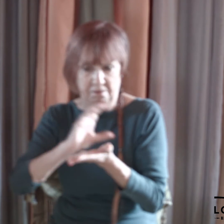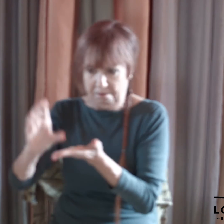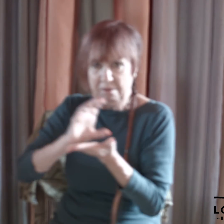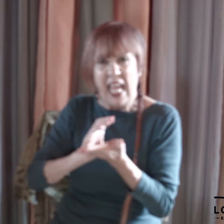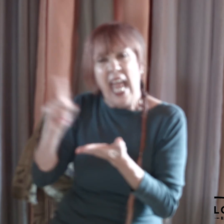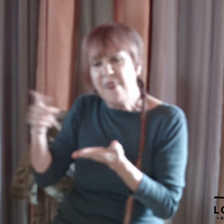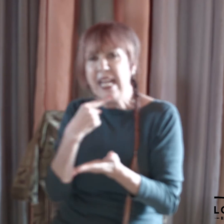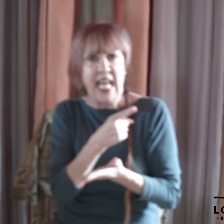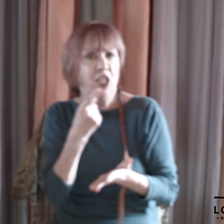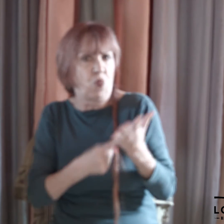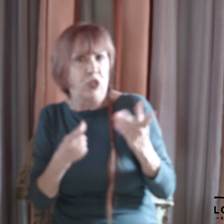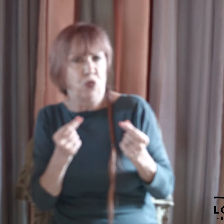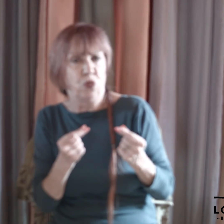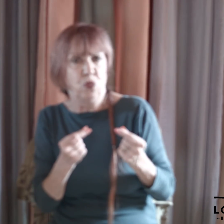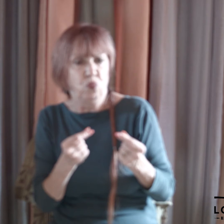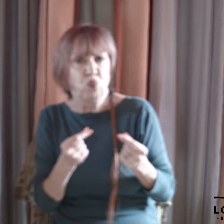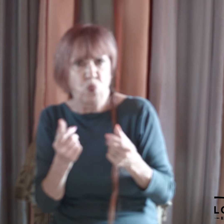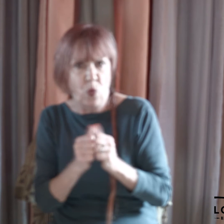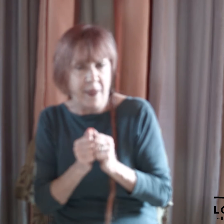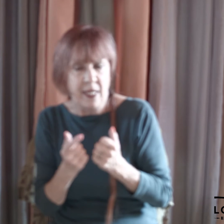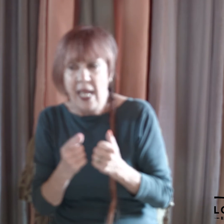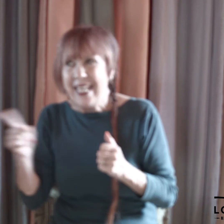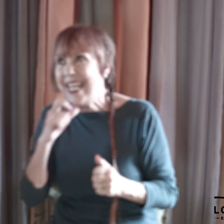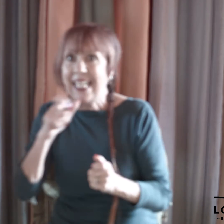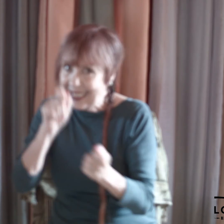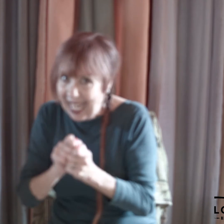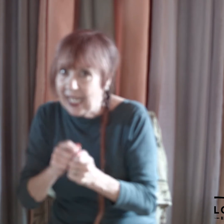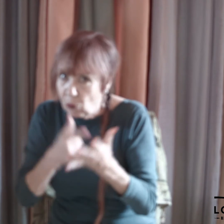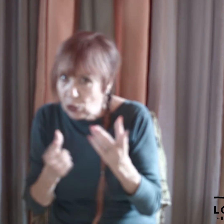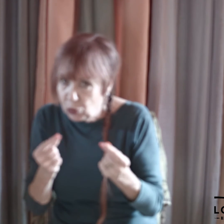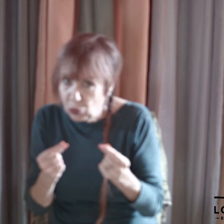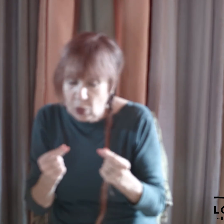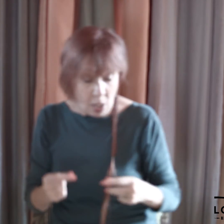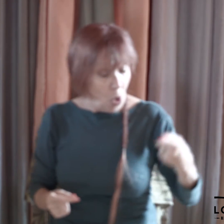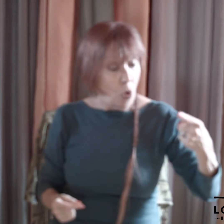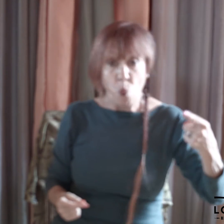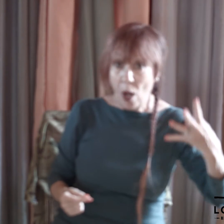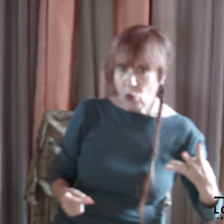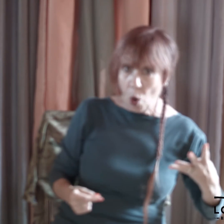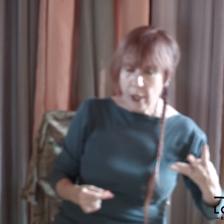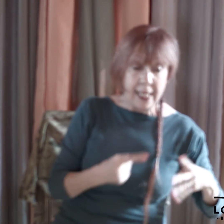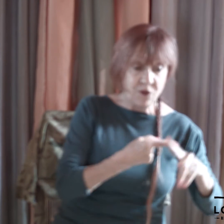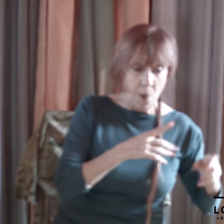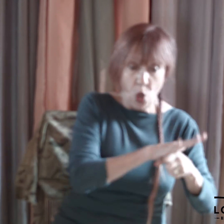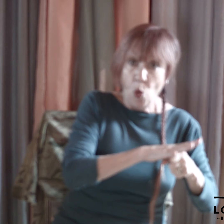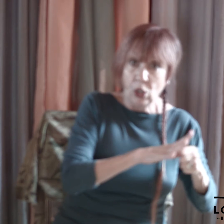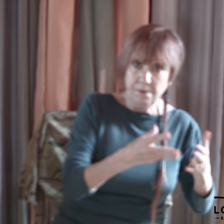us generally what to do and how to allocate, but not specifically. The other quarter comes from locally generated